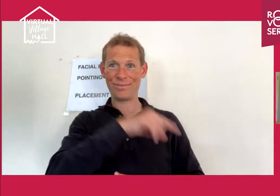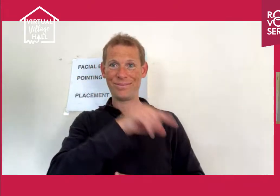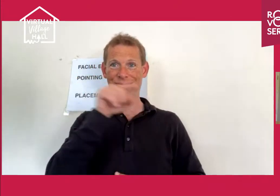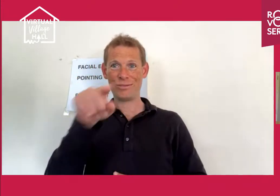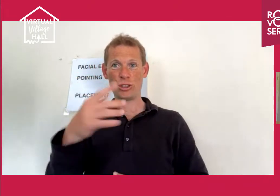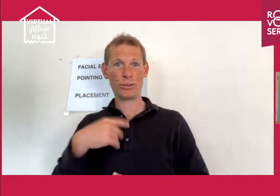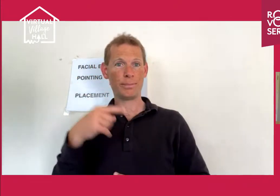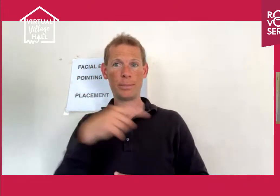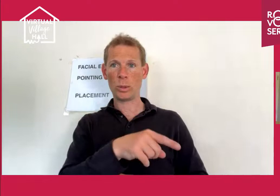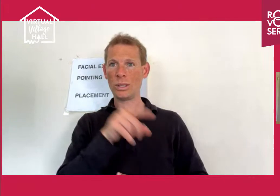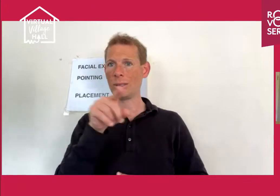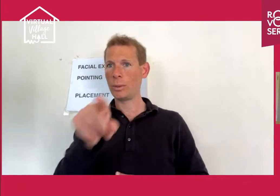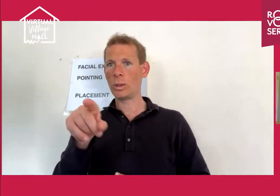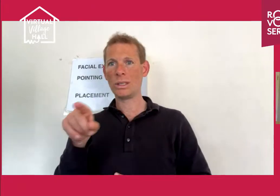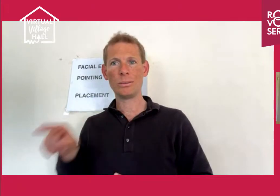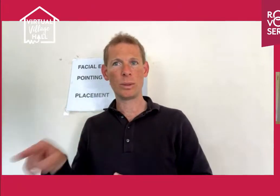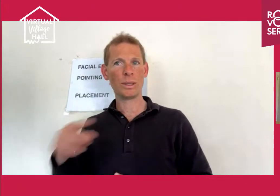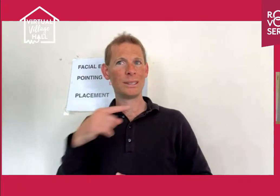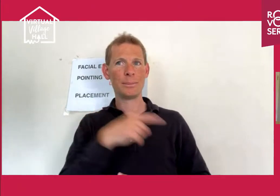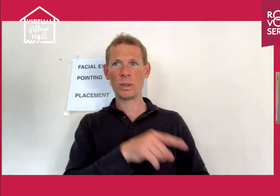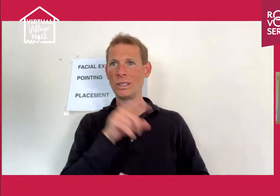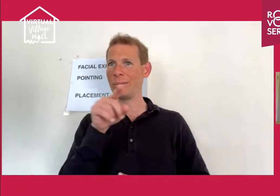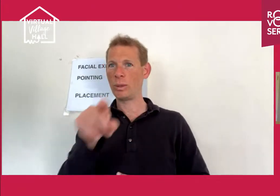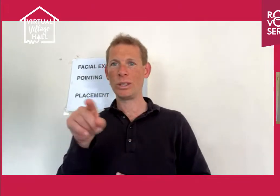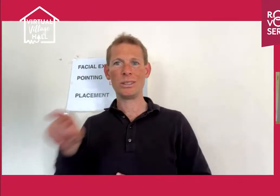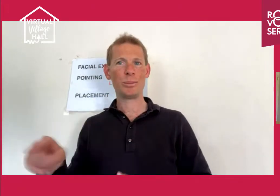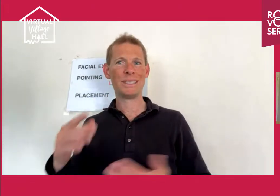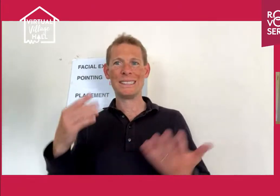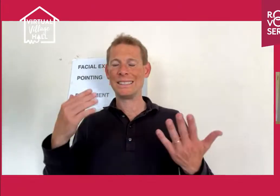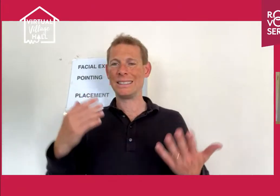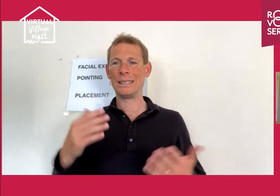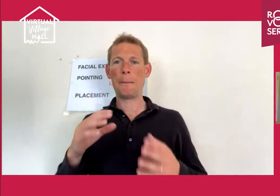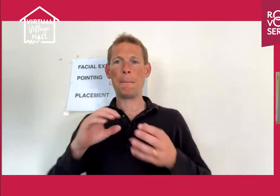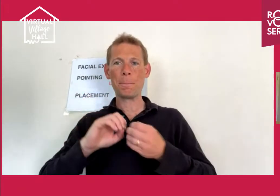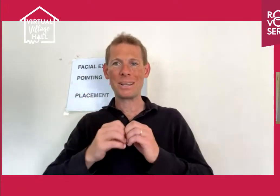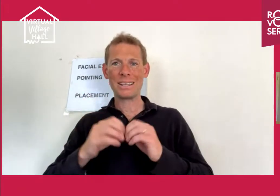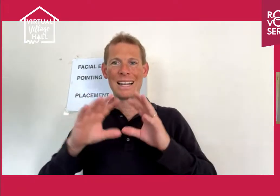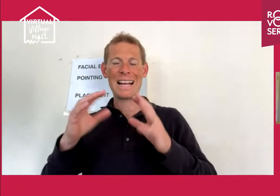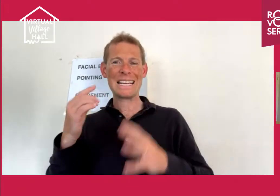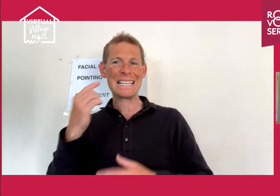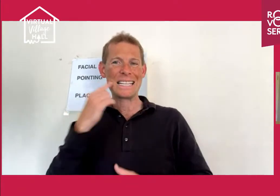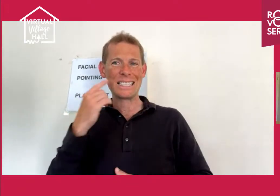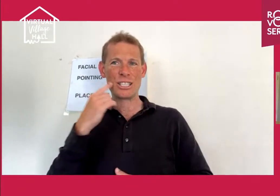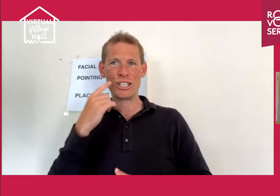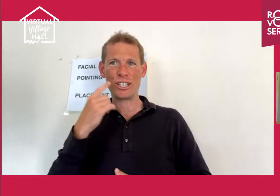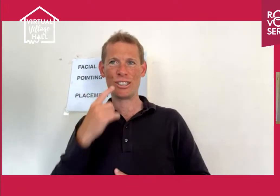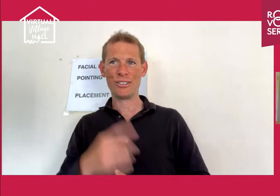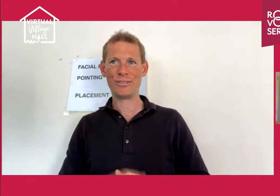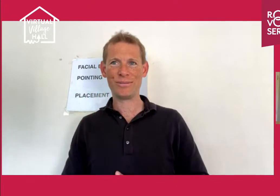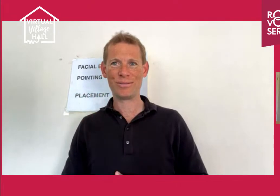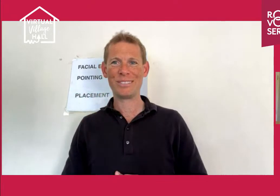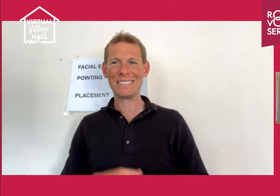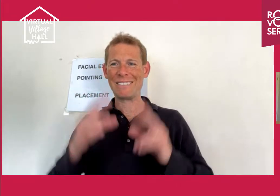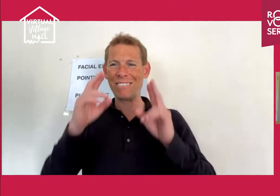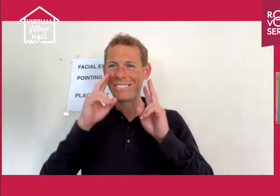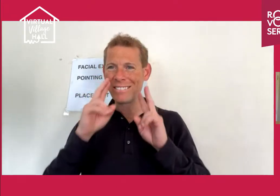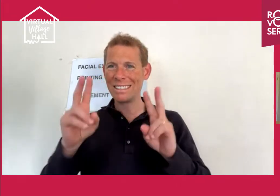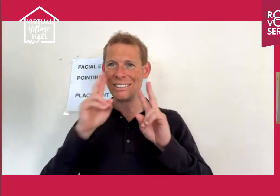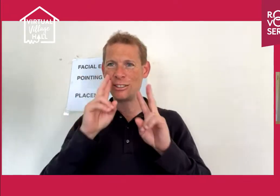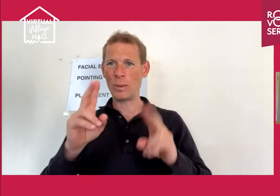Okay, so you can understand how I'm describing my 3 children, pointing to where I've set them up, and that makes everything so much easier to understand which